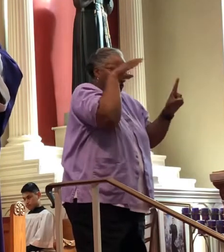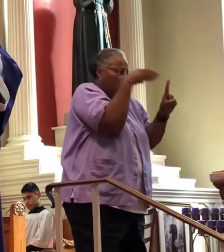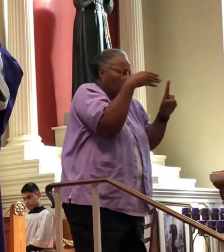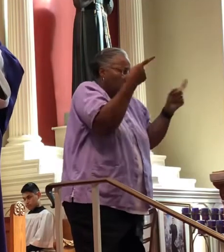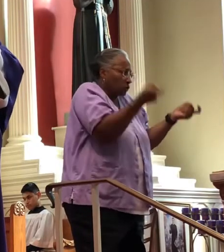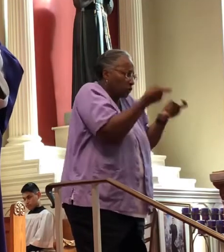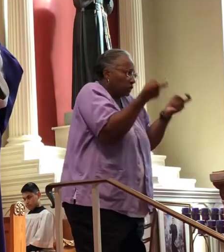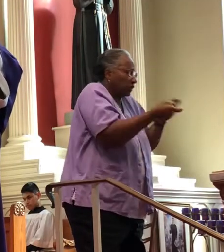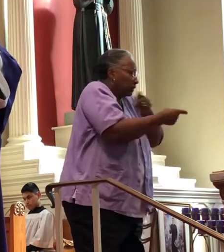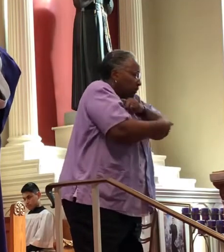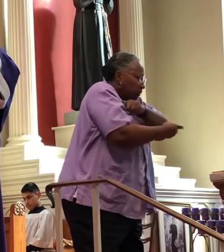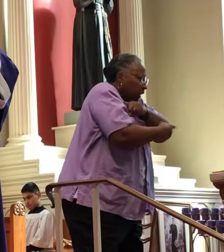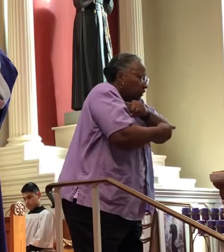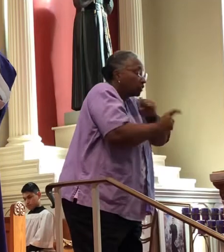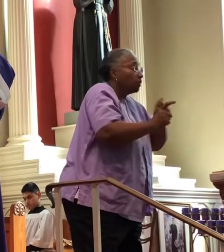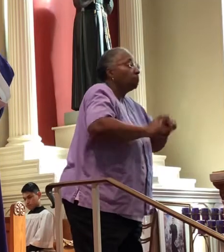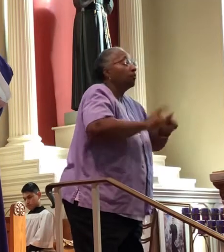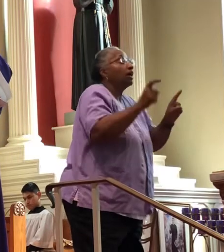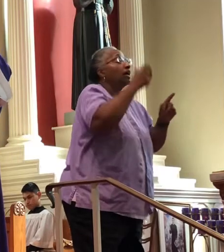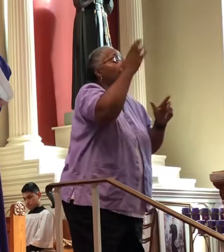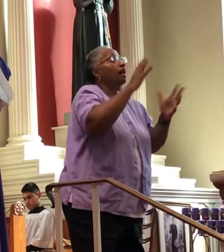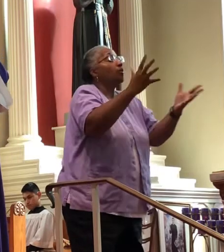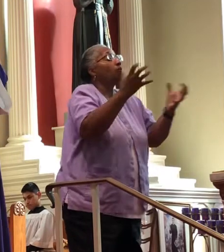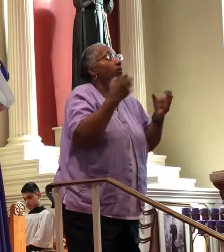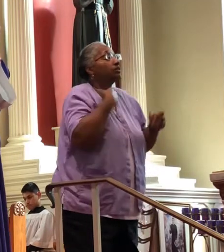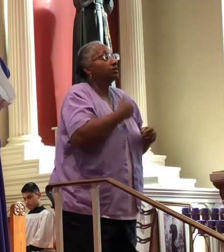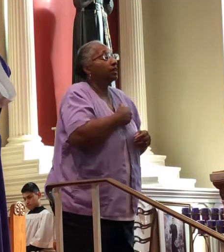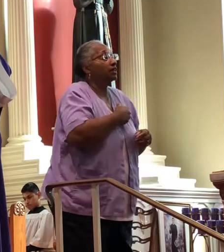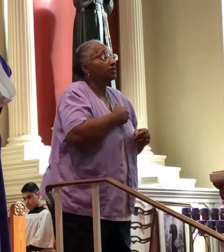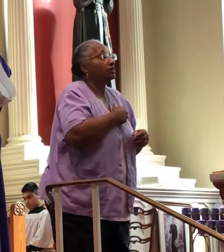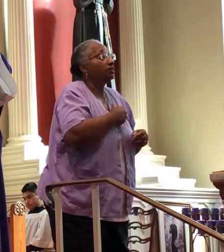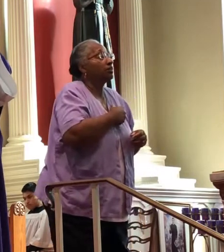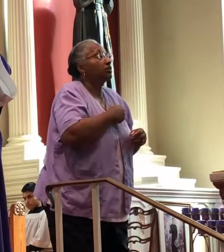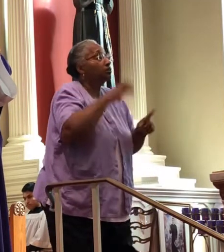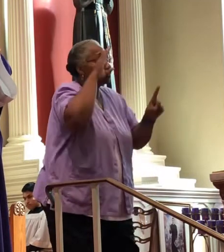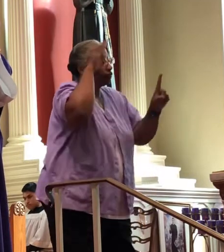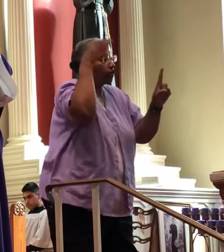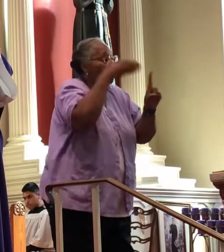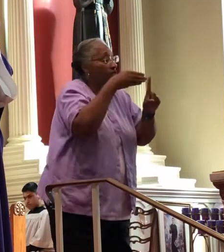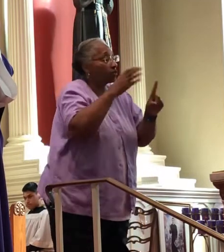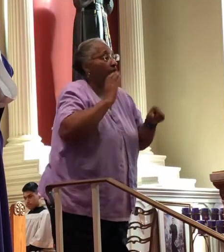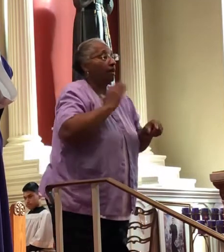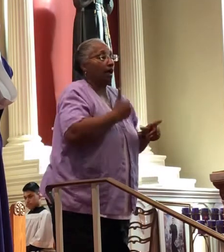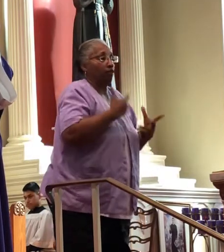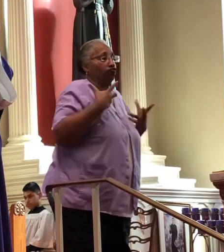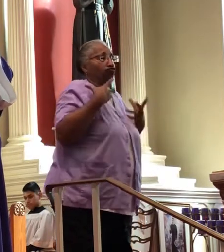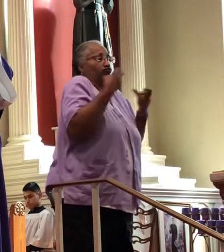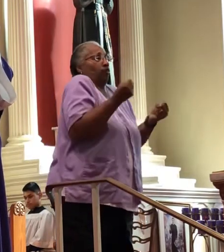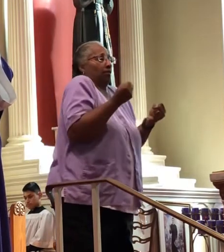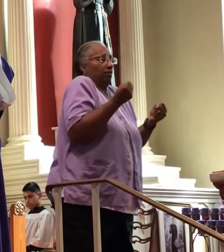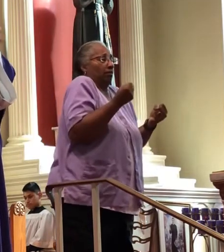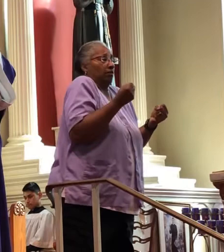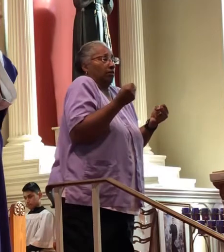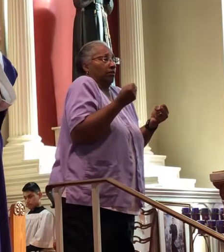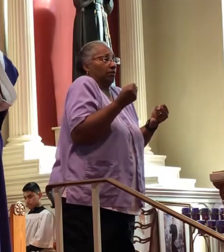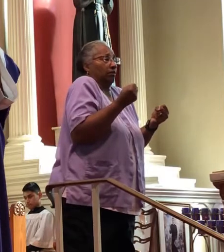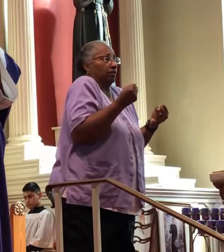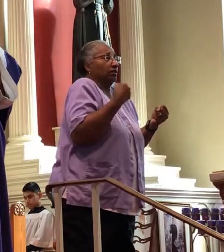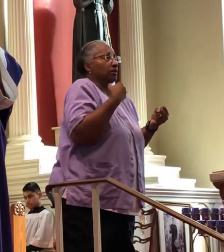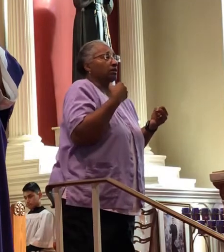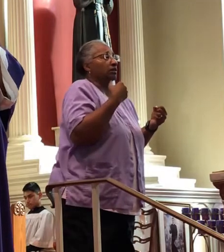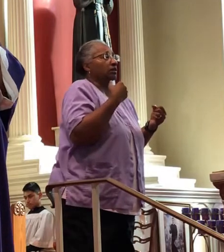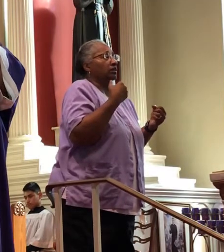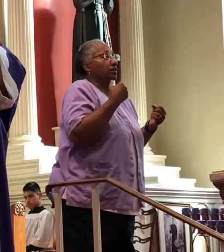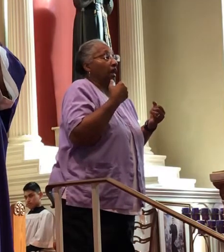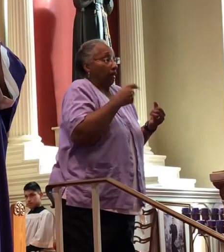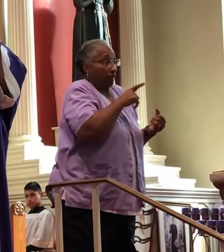temptation as to ponder upon the perseverance that we're supposed to have. That we need to work these days